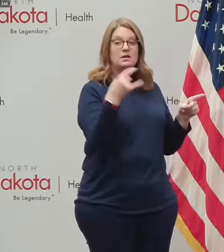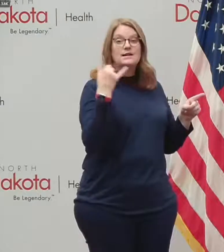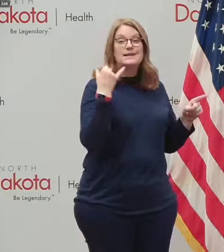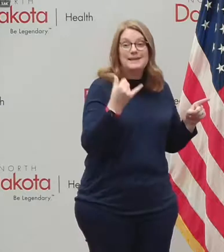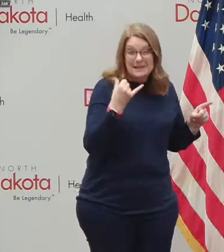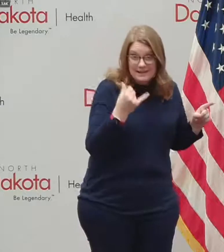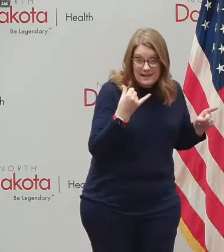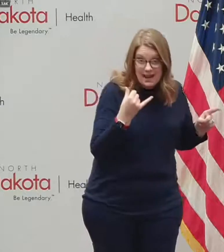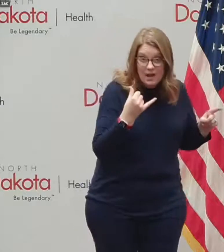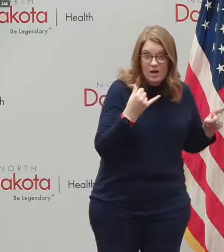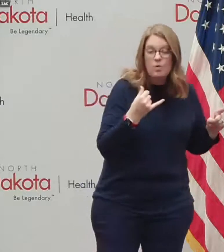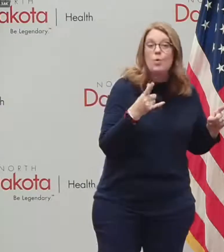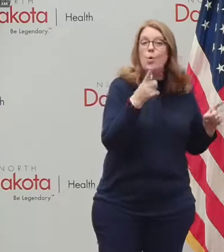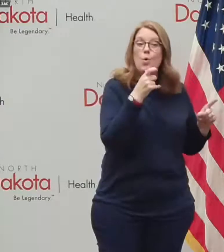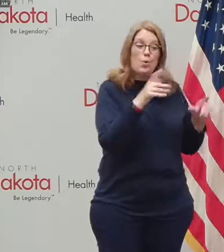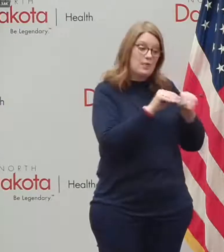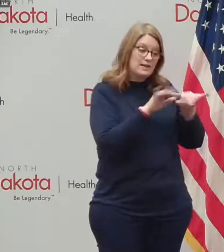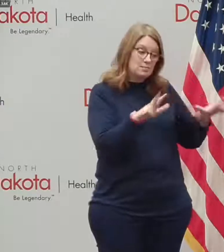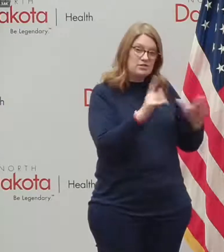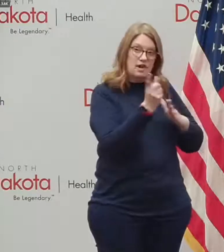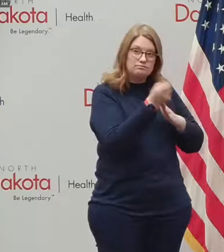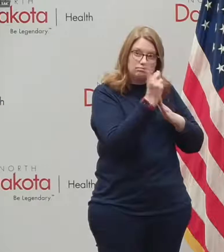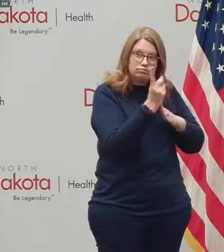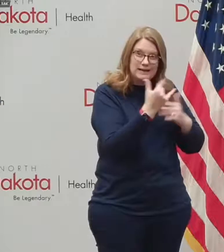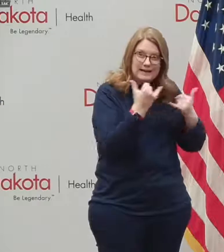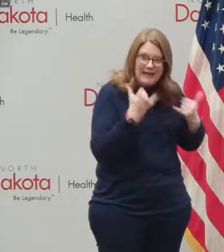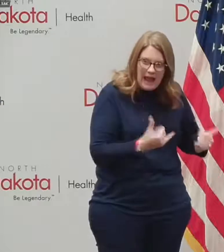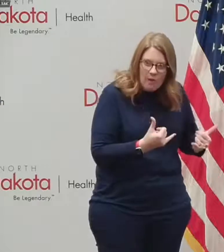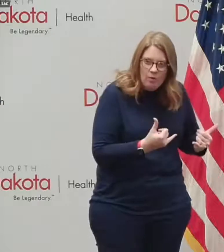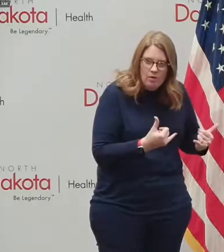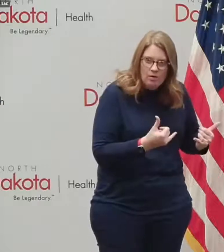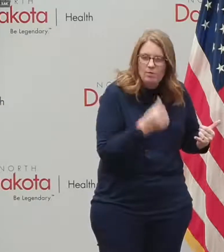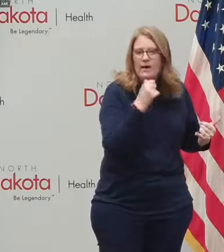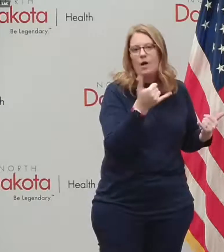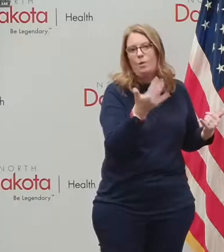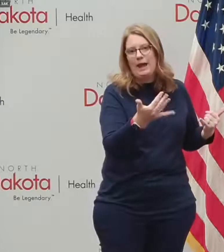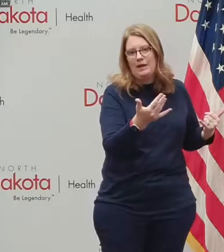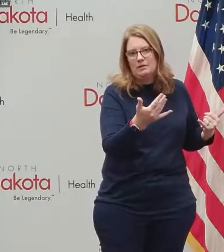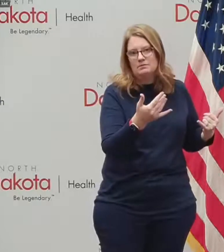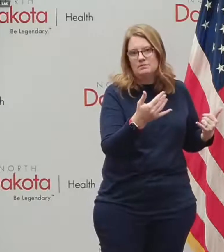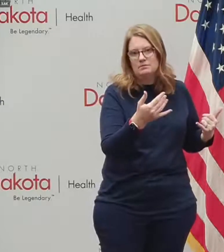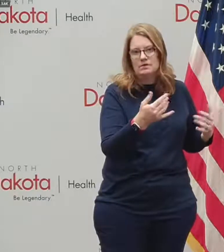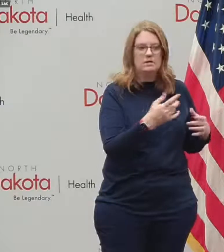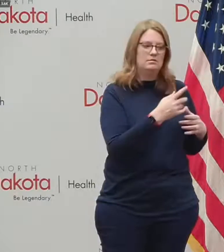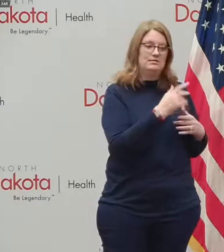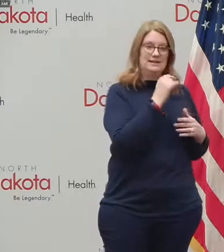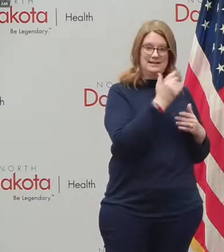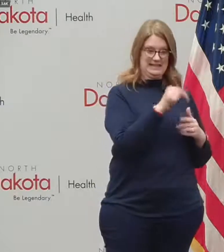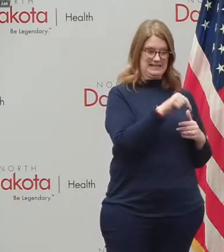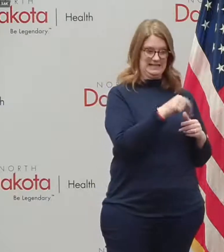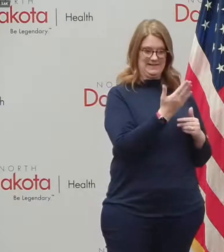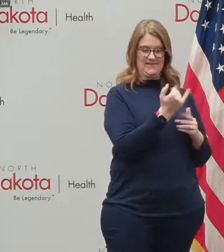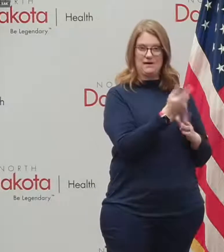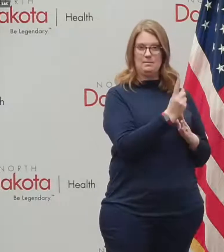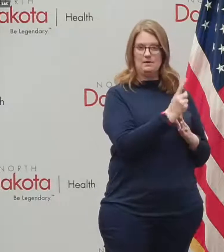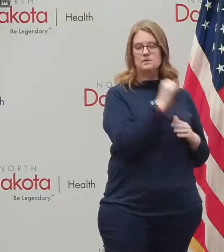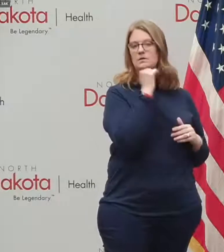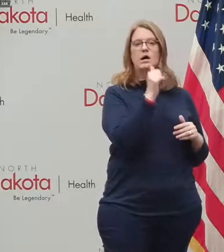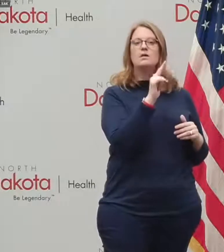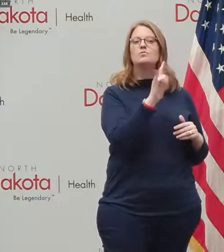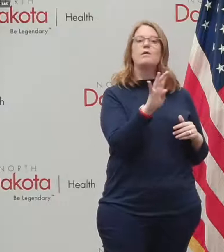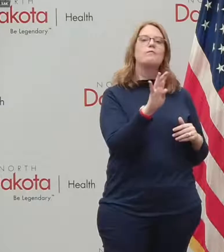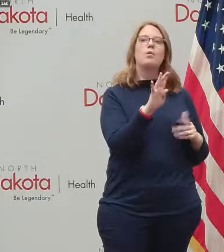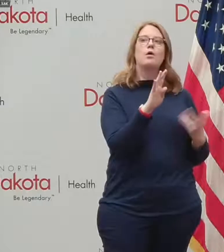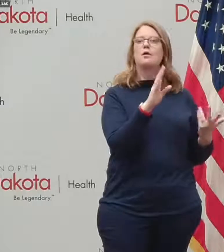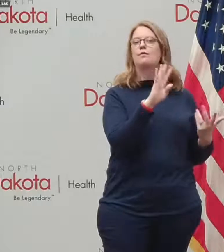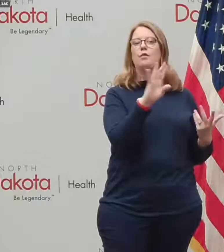out who the spreaders are right now, but we also find out in 15 minutes. We don't find out in 24